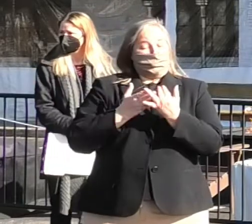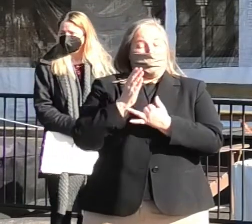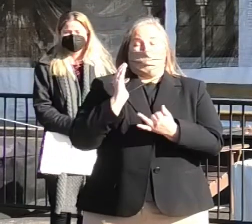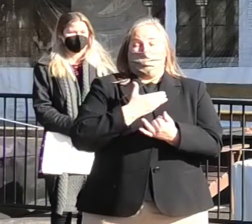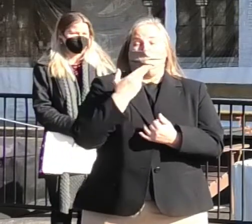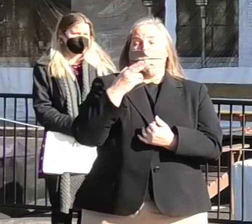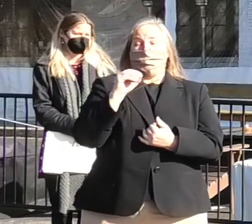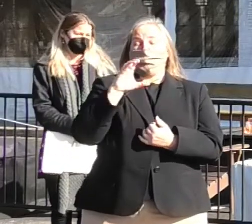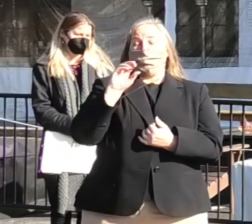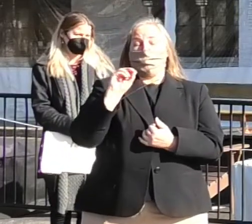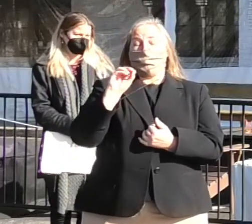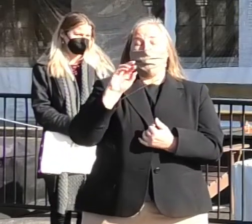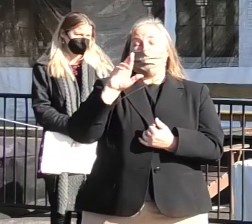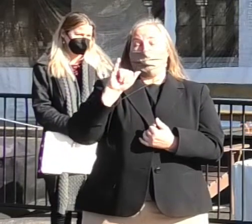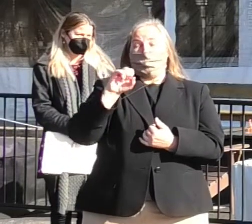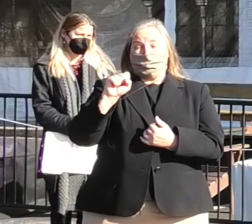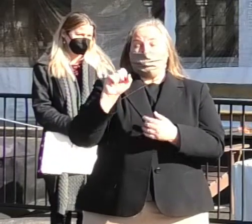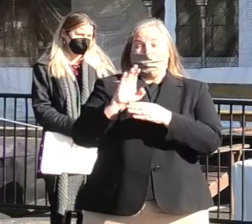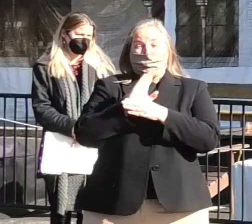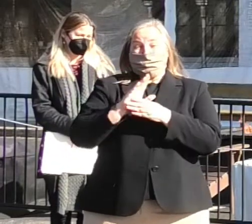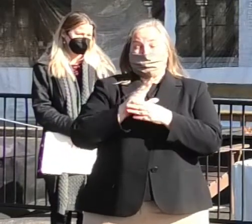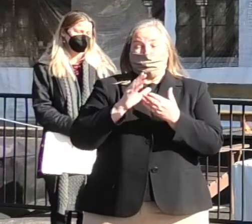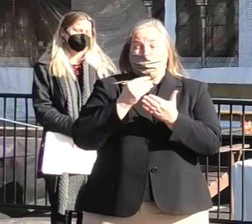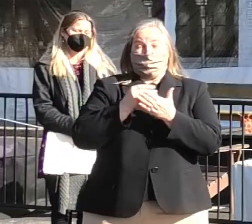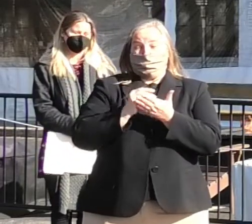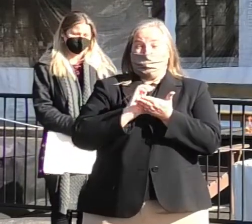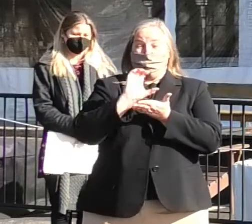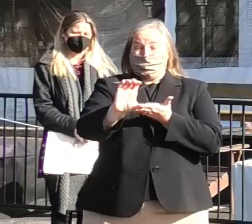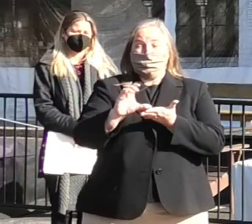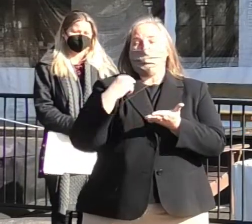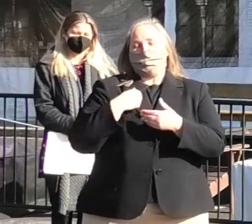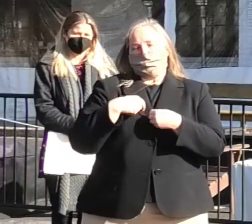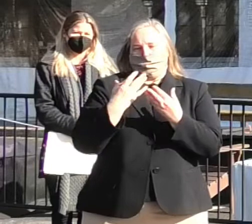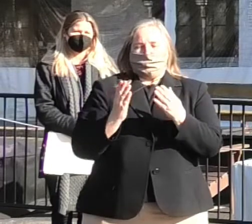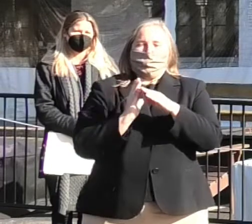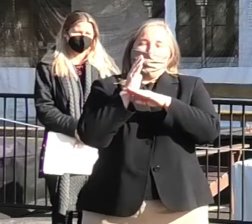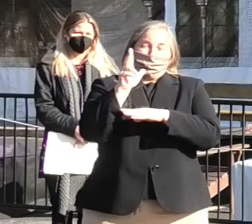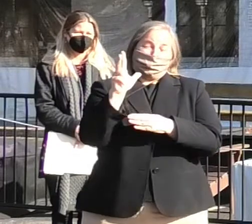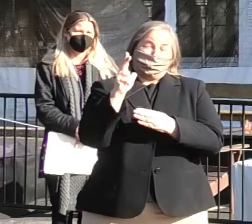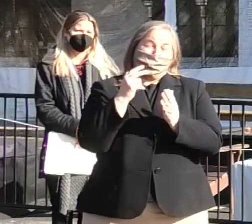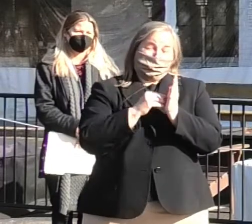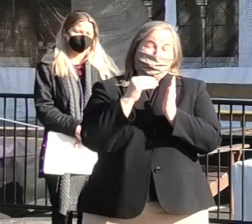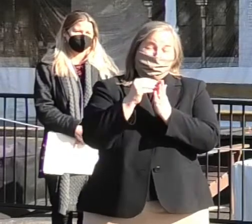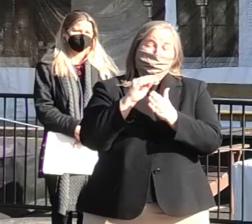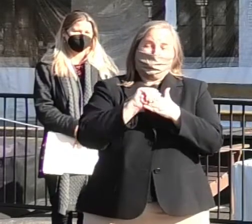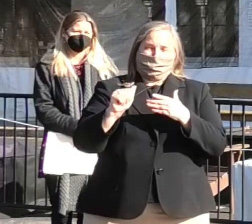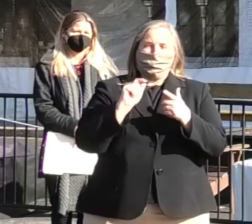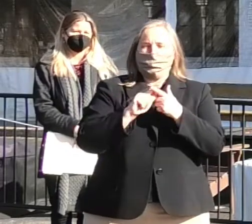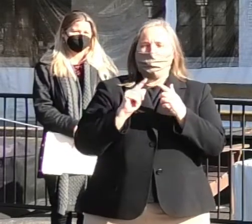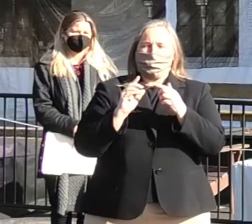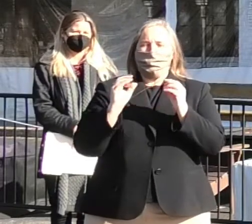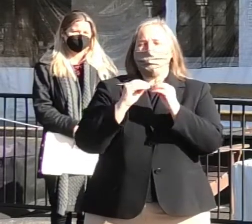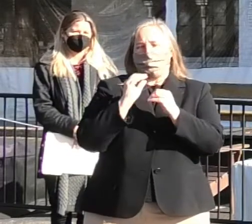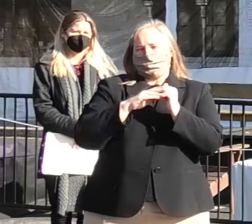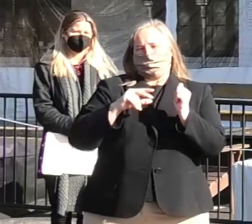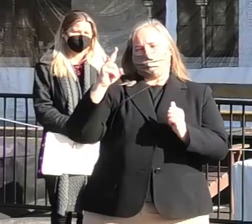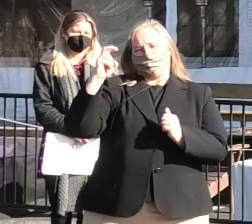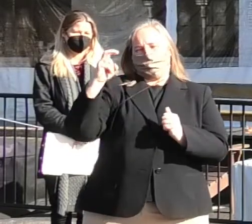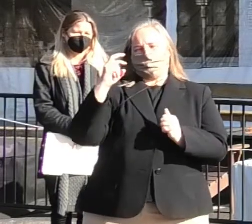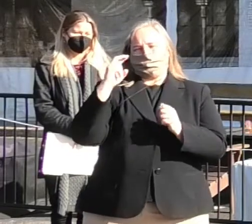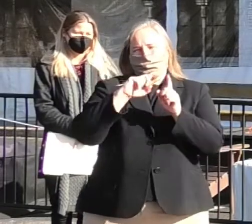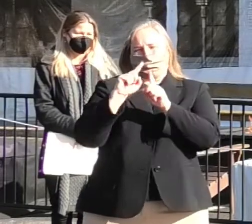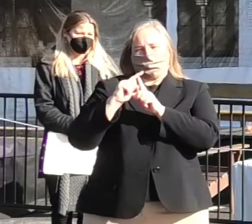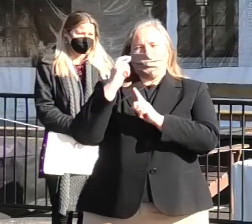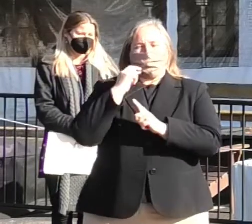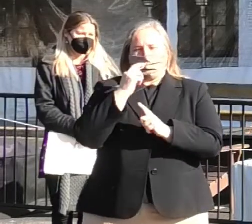business grants, we provided over $3 million to more than 200 of our restaurants